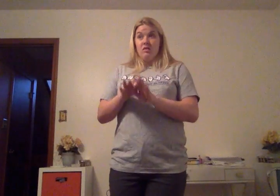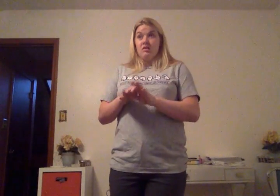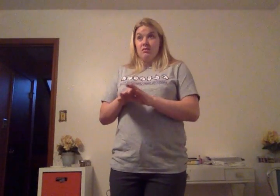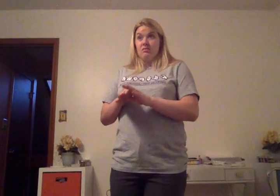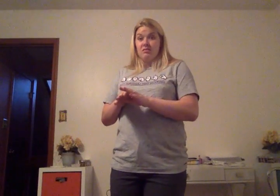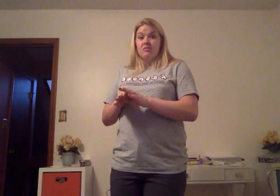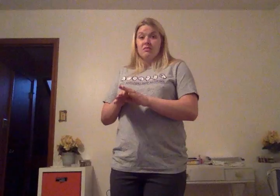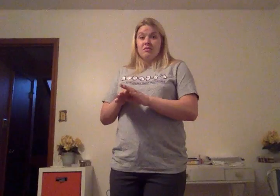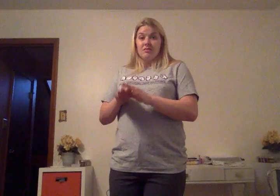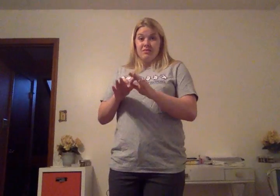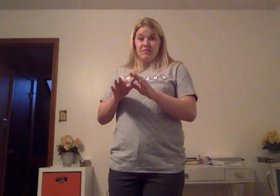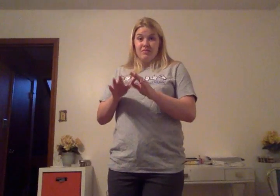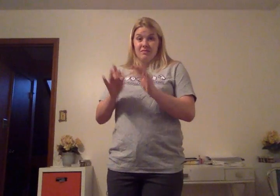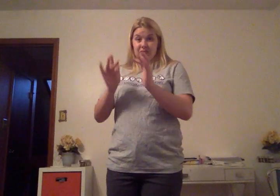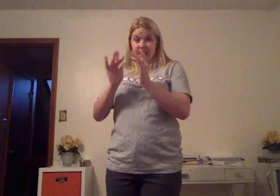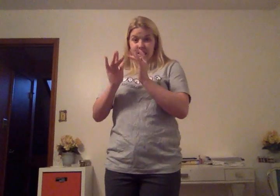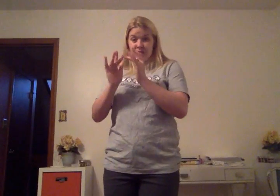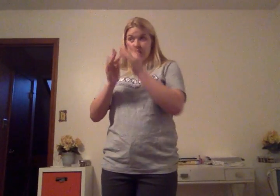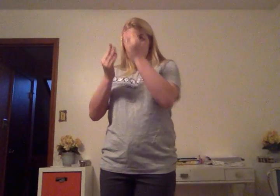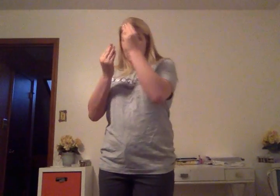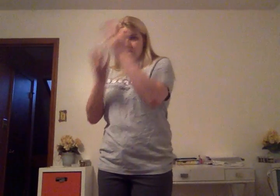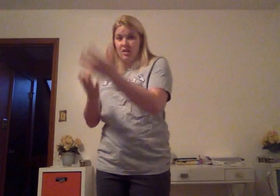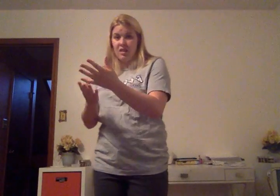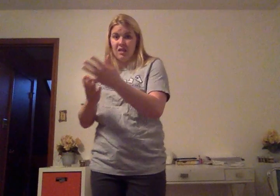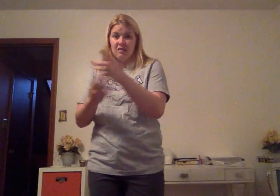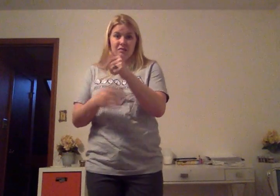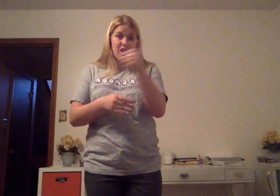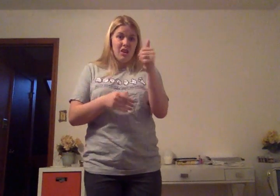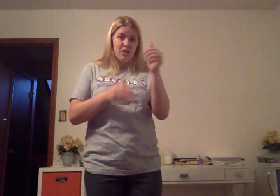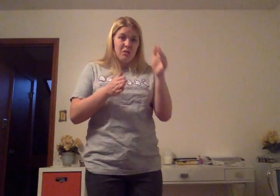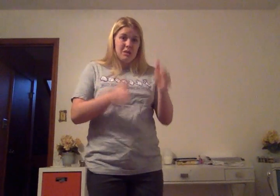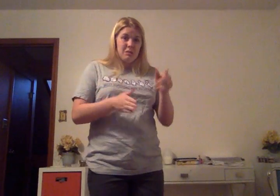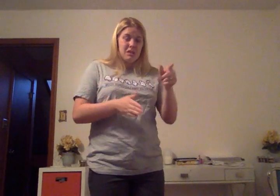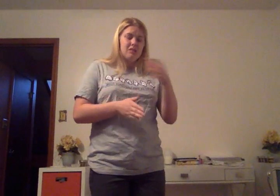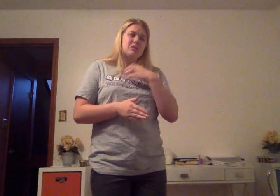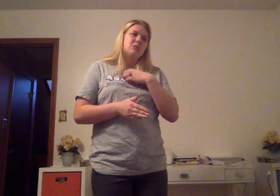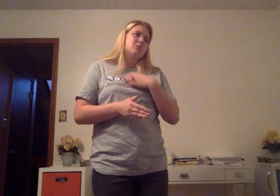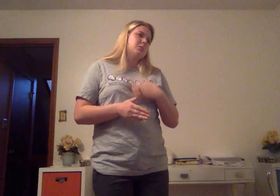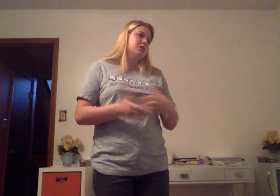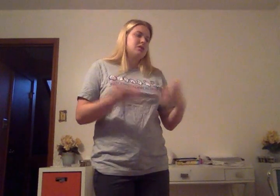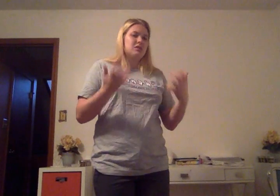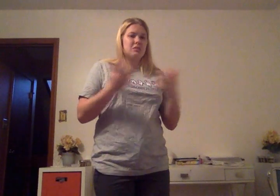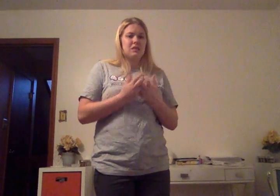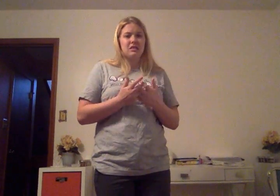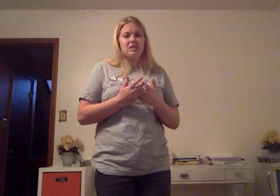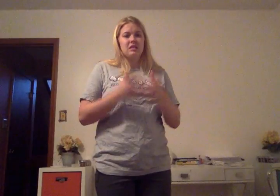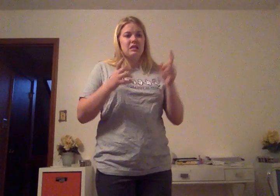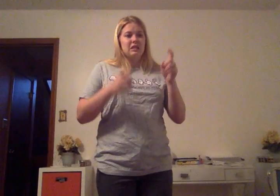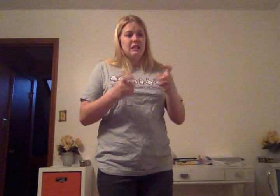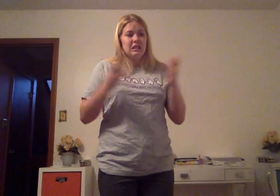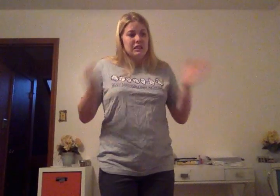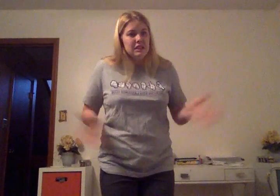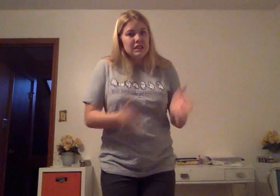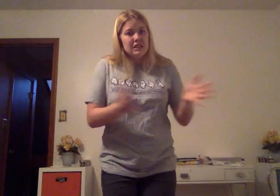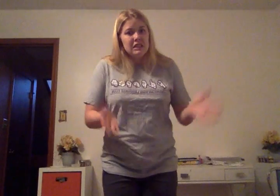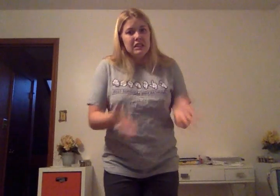because there are a lot of people who wish they had a match, right. Mm-hmm. and there's a huge effort to have people donate if they can.